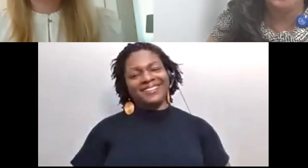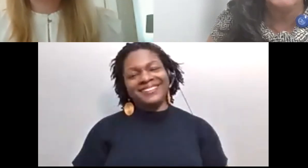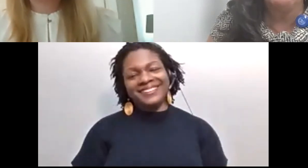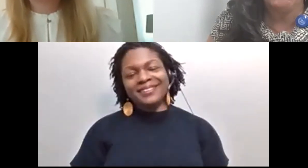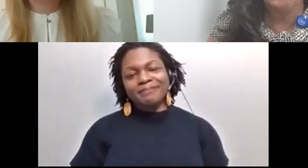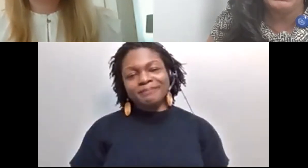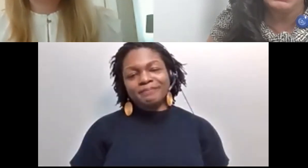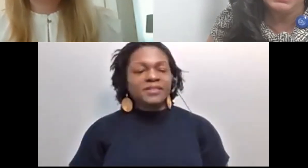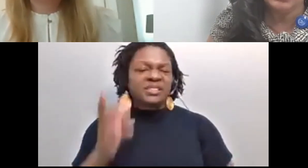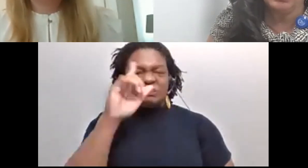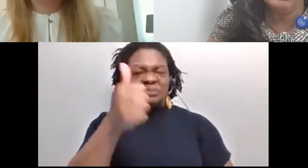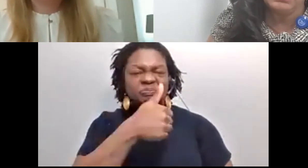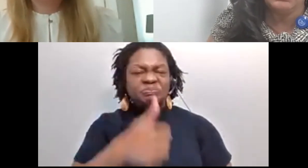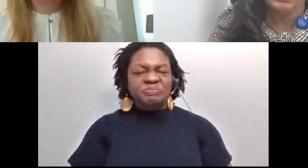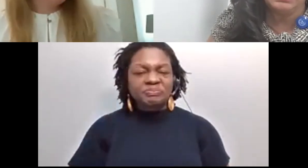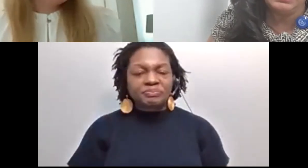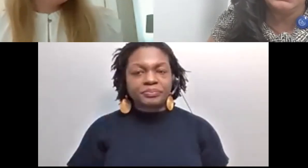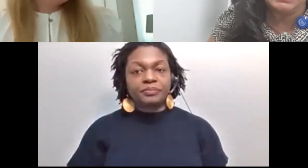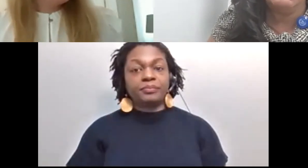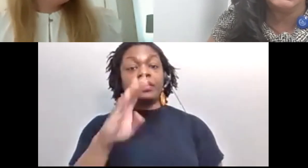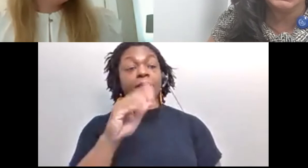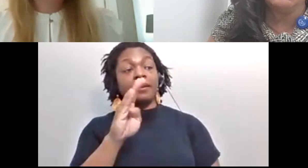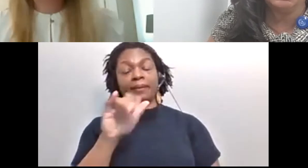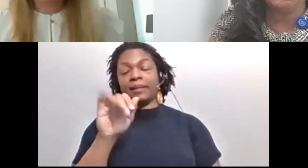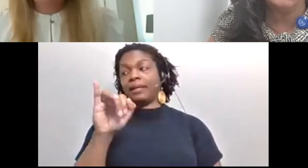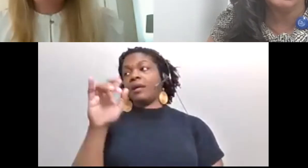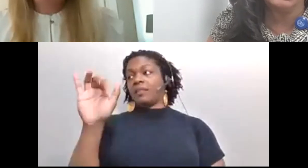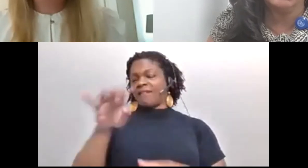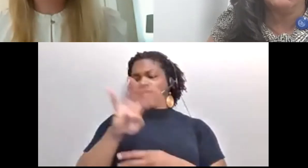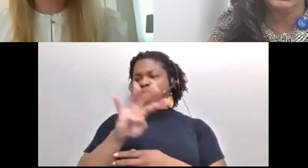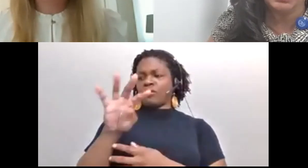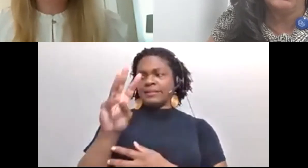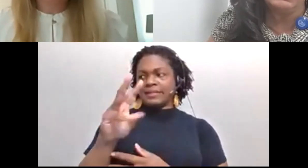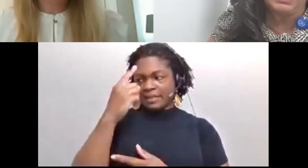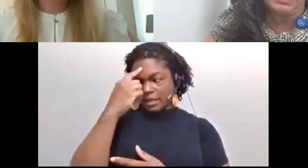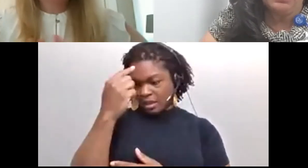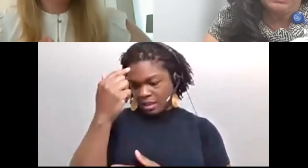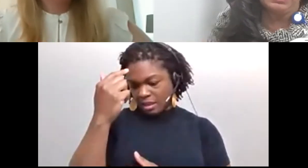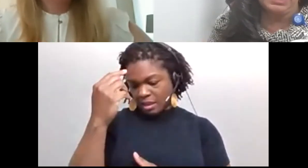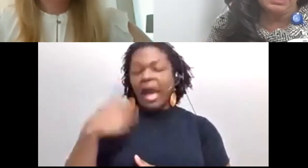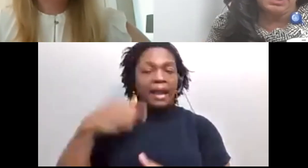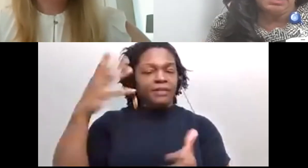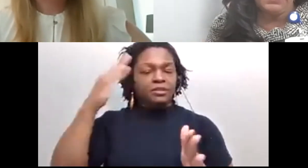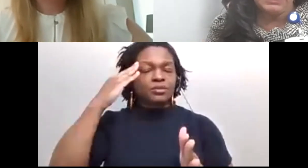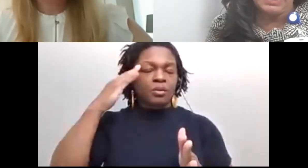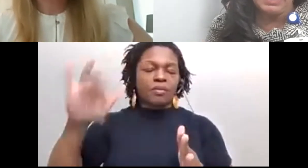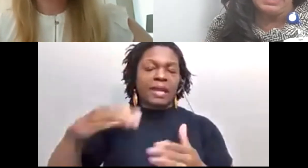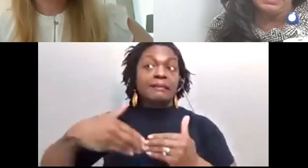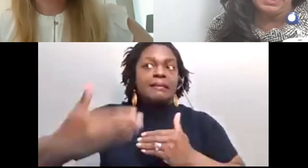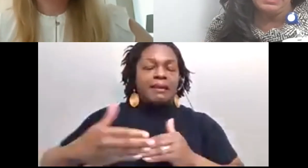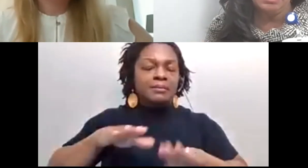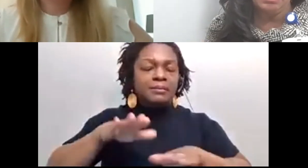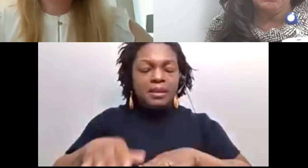And in regards to 446, one of the next steps in regards to the governor's office plan with the